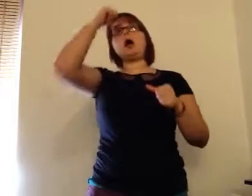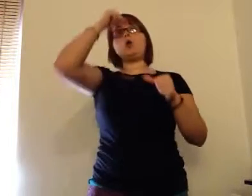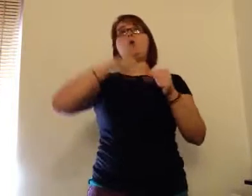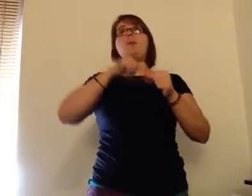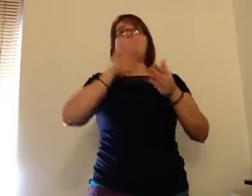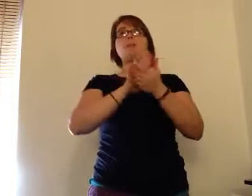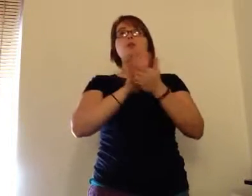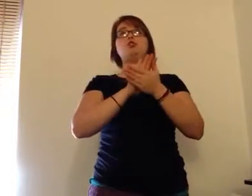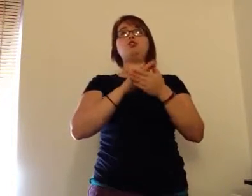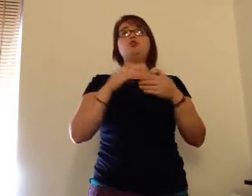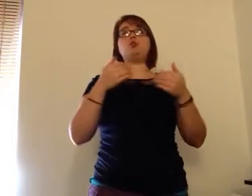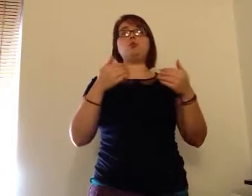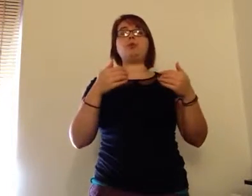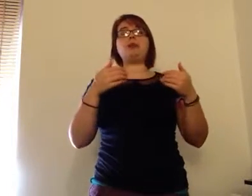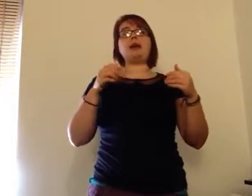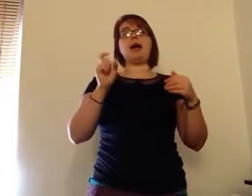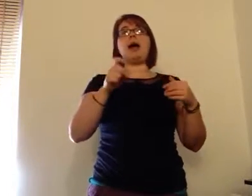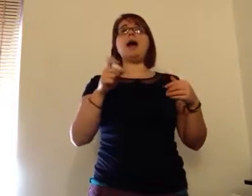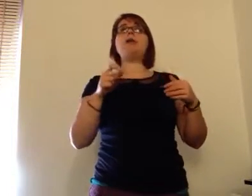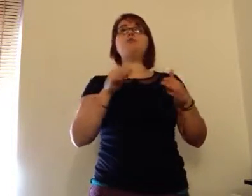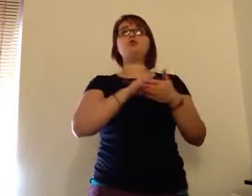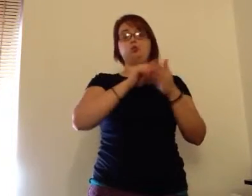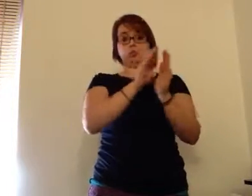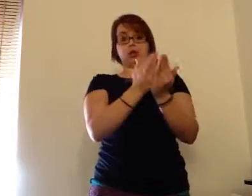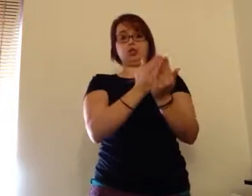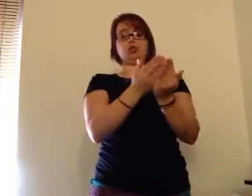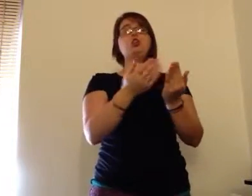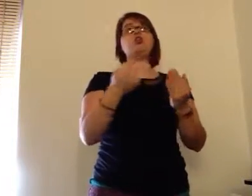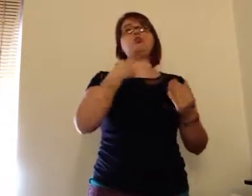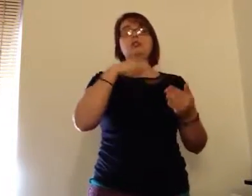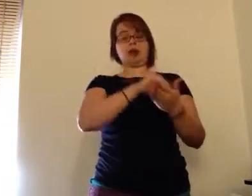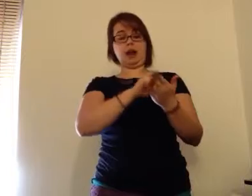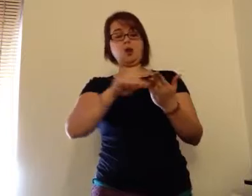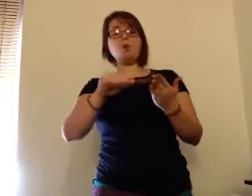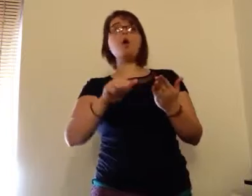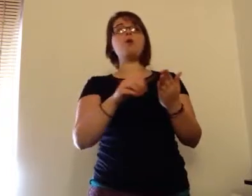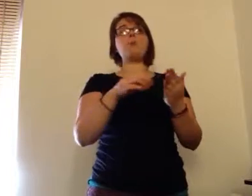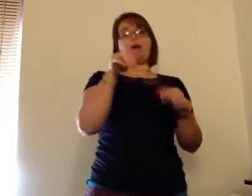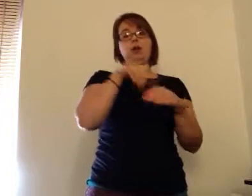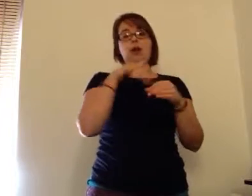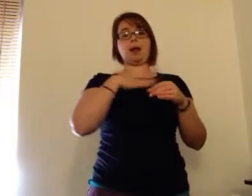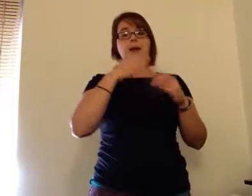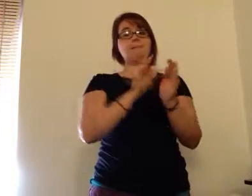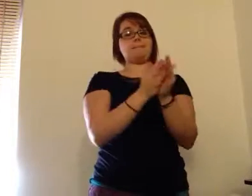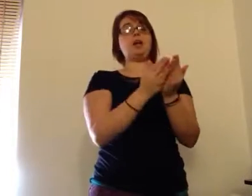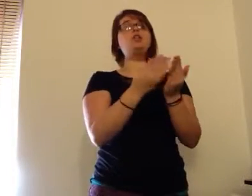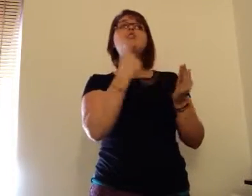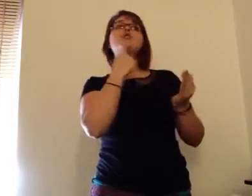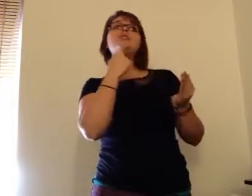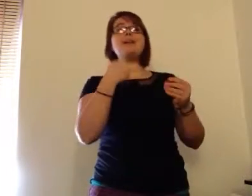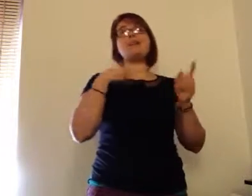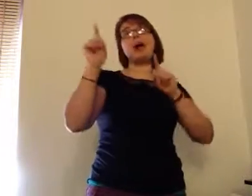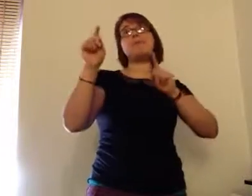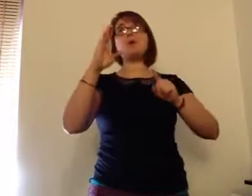school we had to write journals. And I wrote about it in my journal saying like, I'm going to a cabin in Tennessee